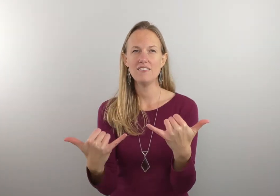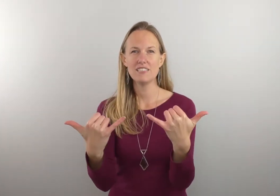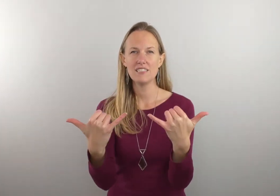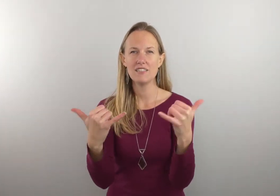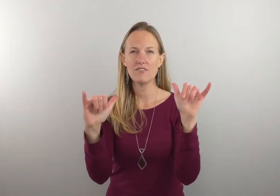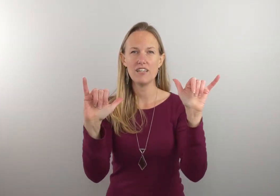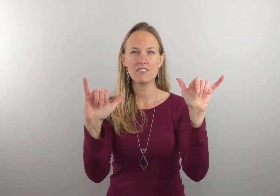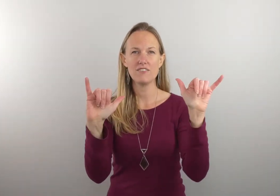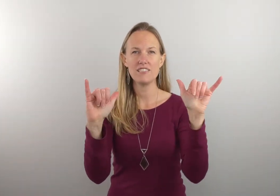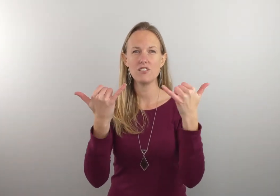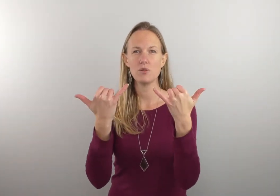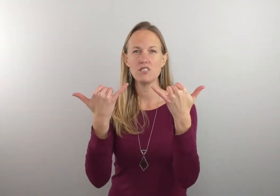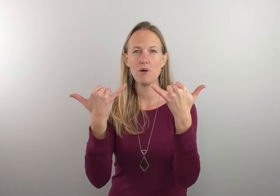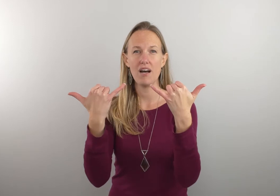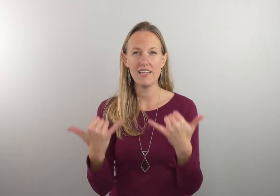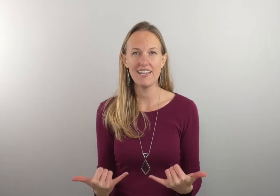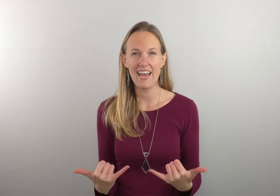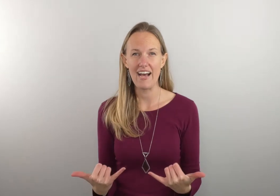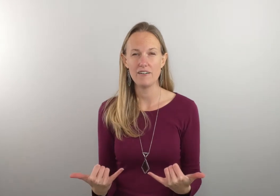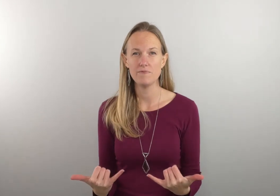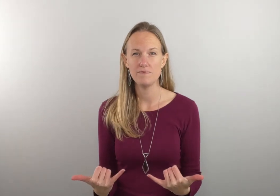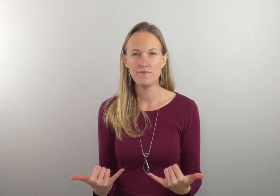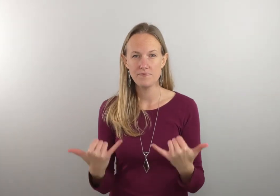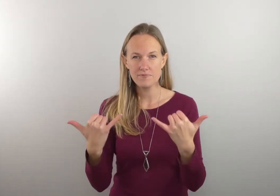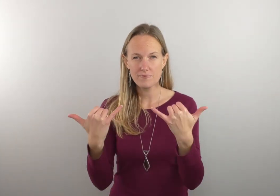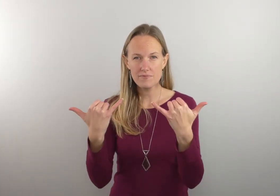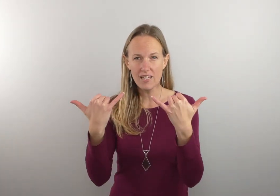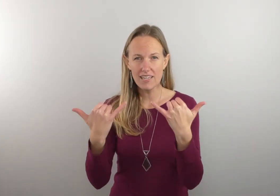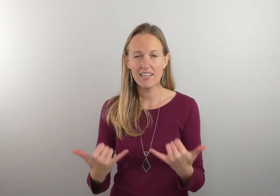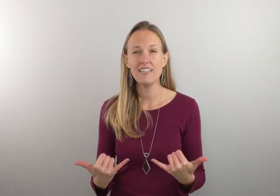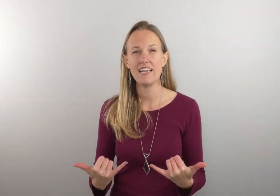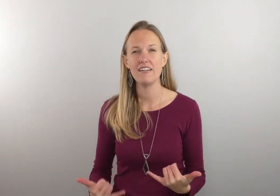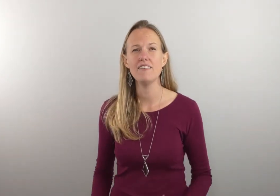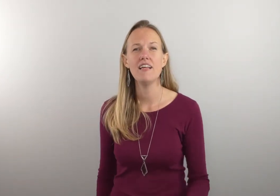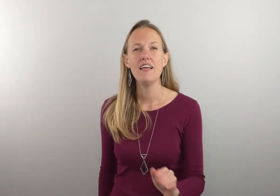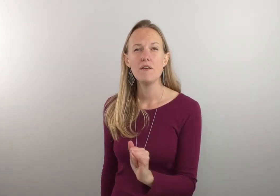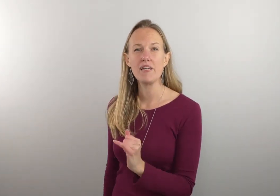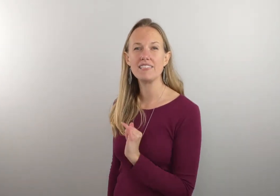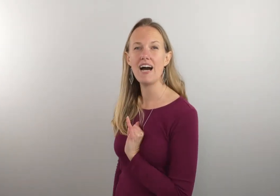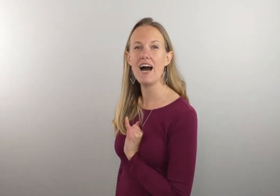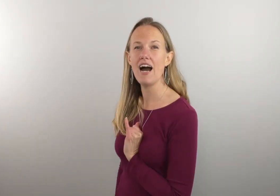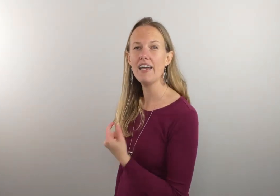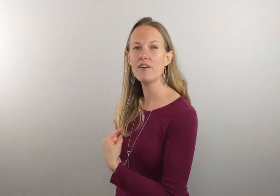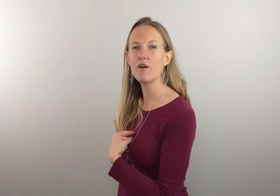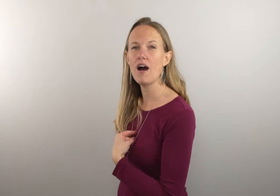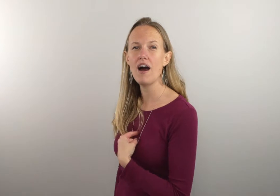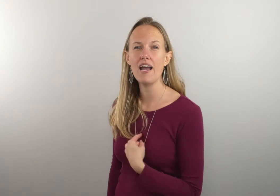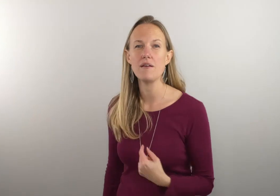your fingers are facing towards your body now okay now because I or I am